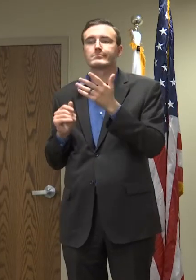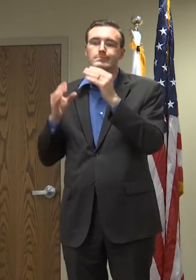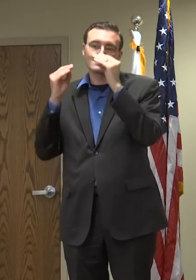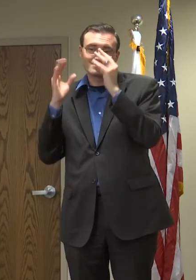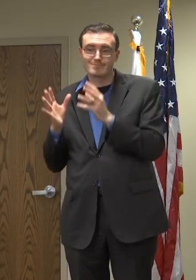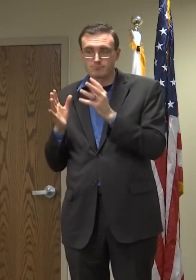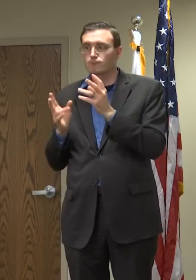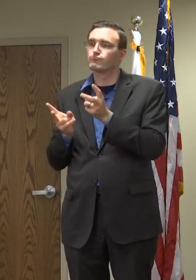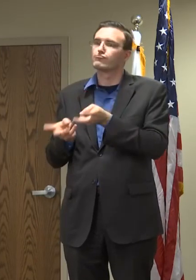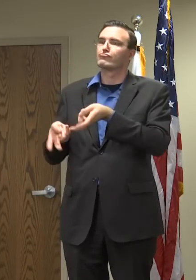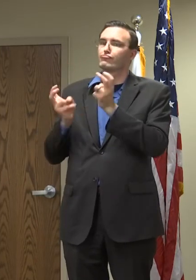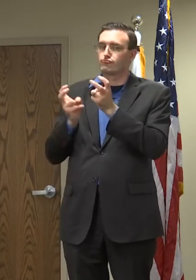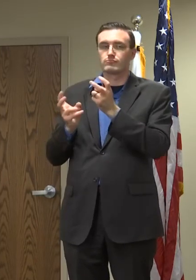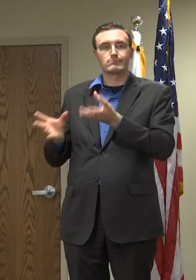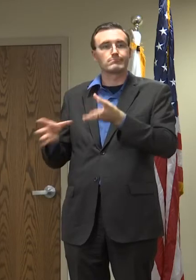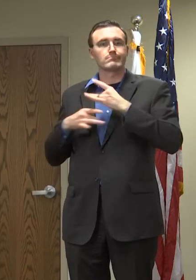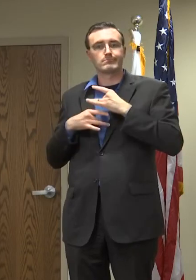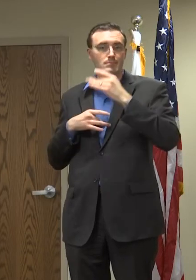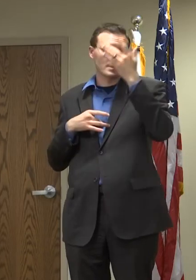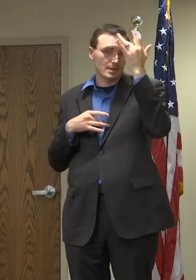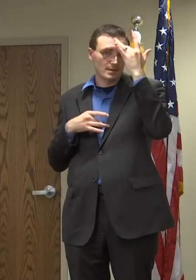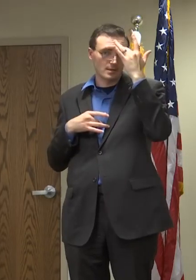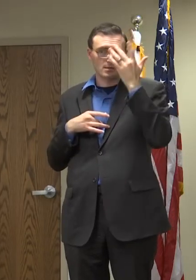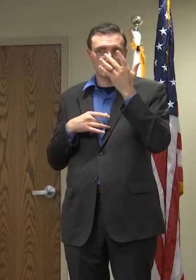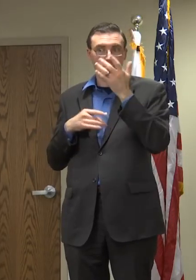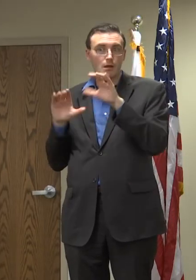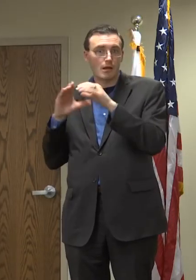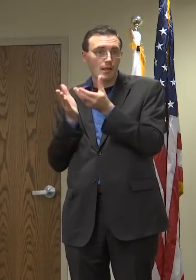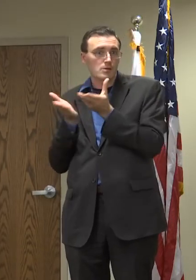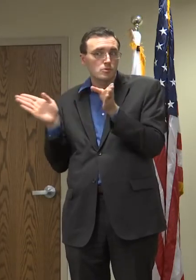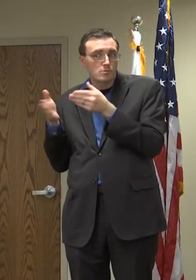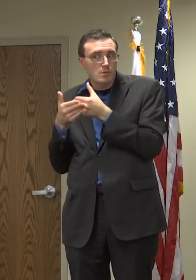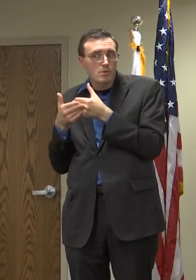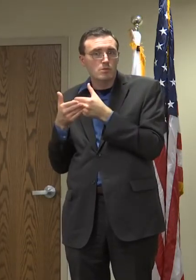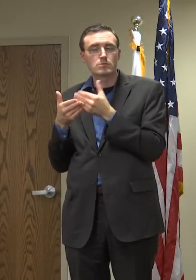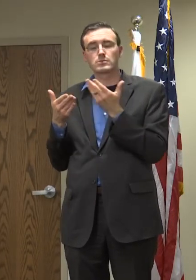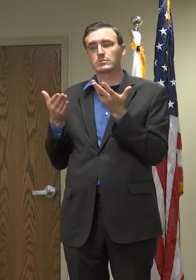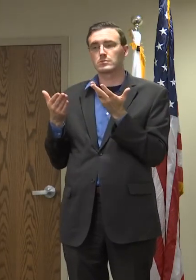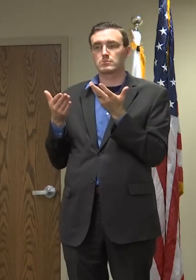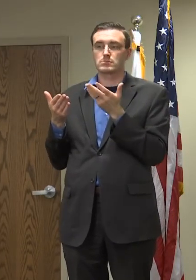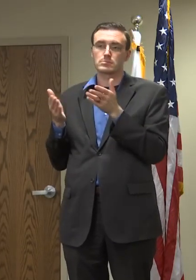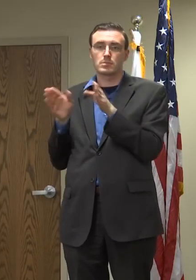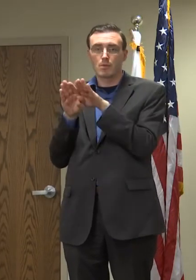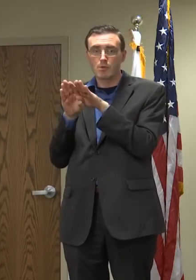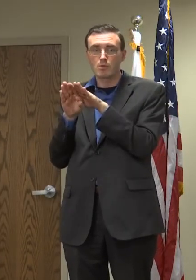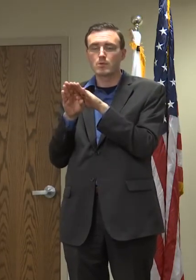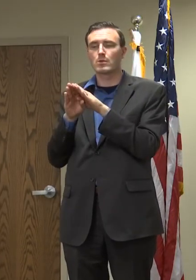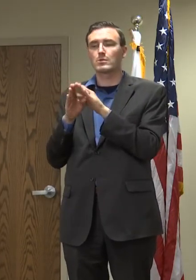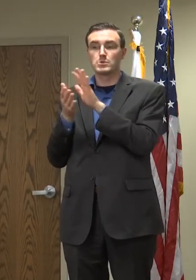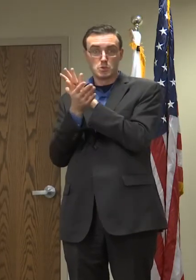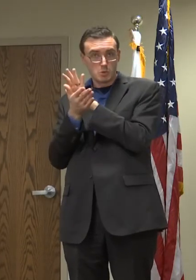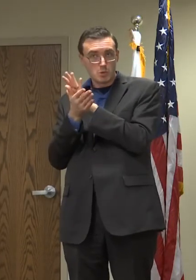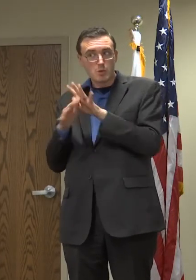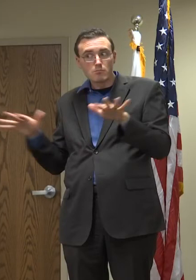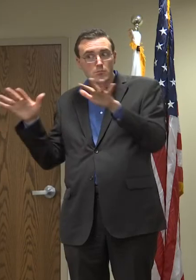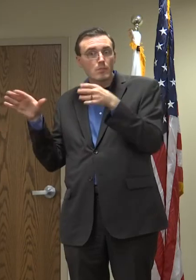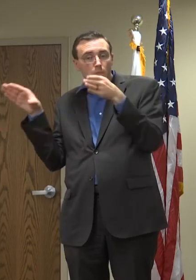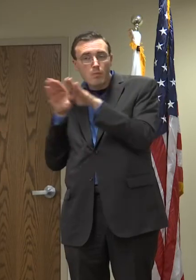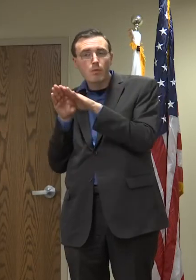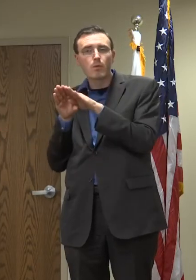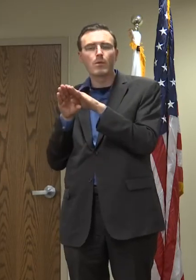virus? Will the class have to be closed? Will the school have to be closed? What is that threshold where we start switching back to that? And